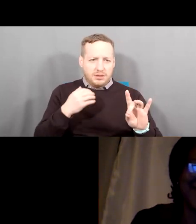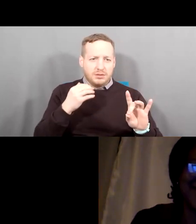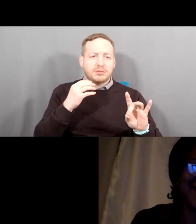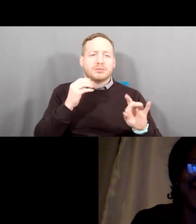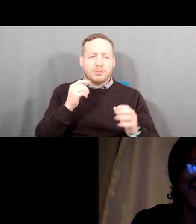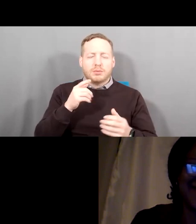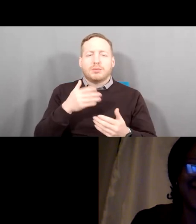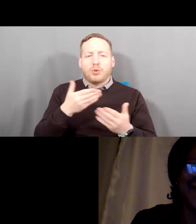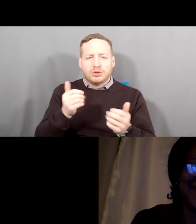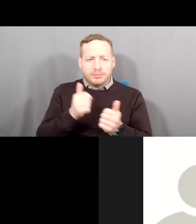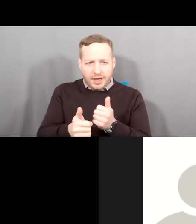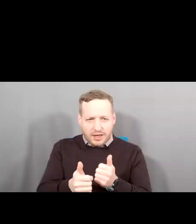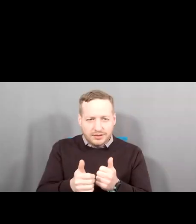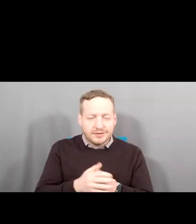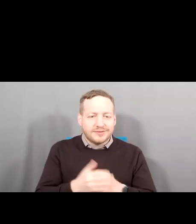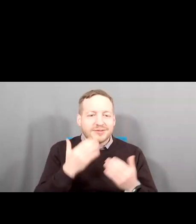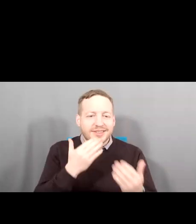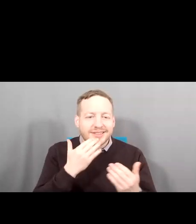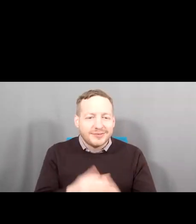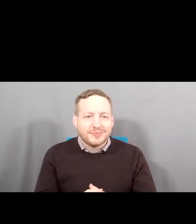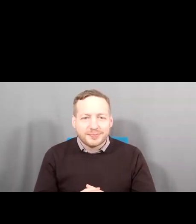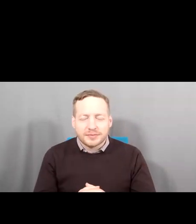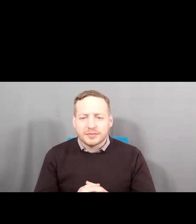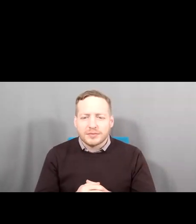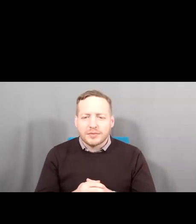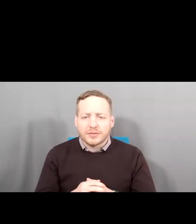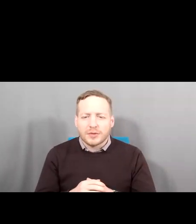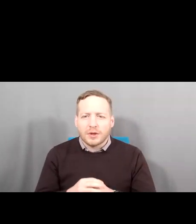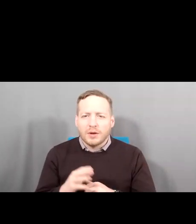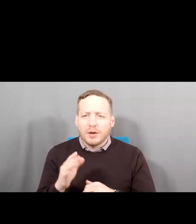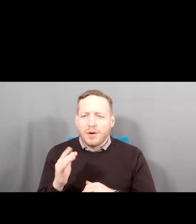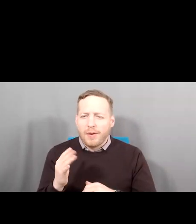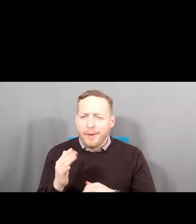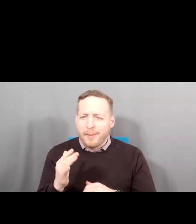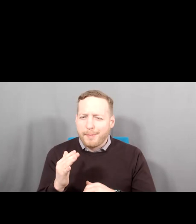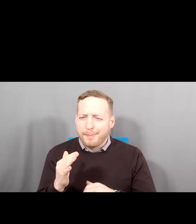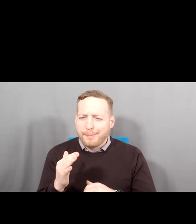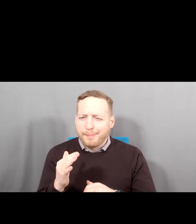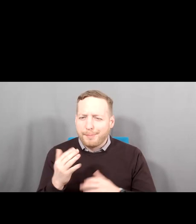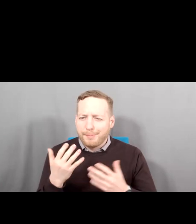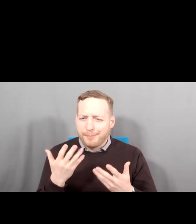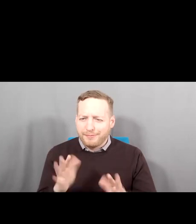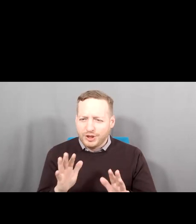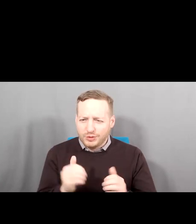right, so we have a total of 8. So the motion passes. Thank you, everyone.